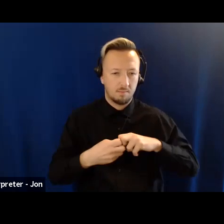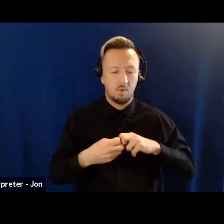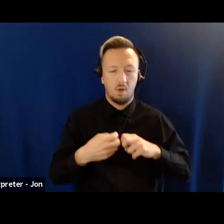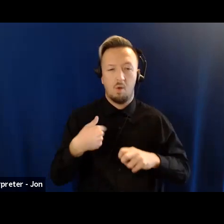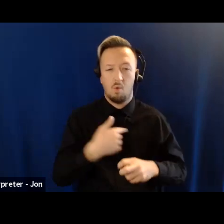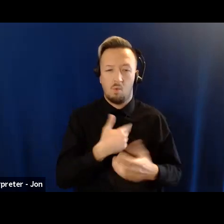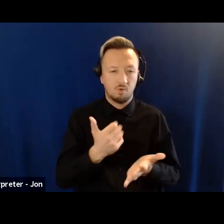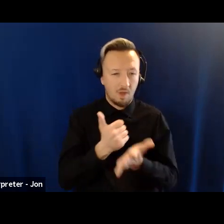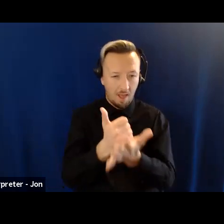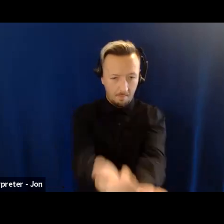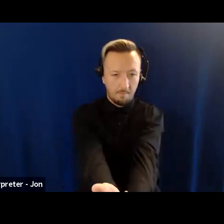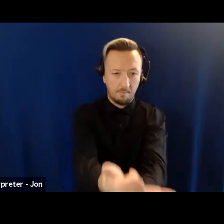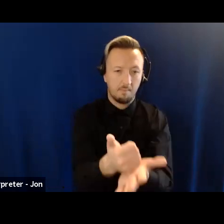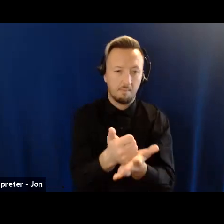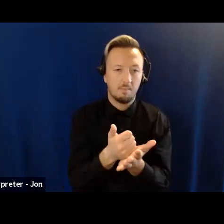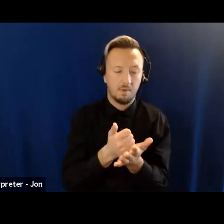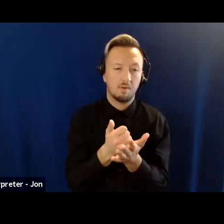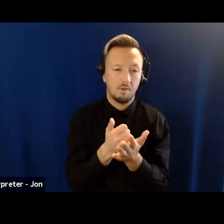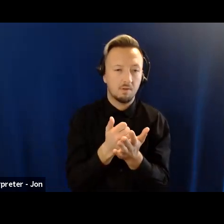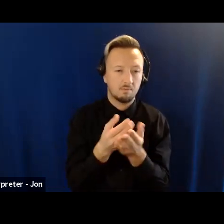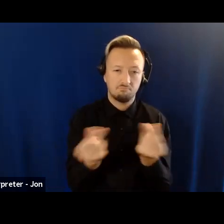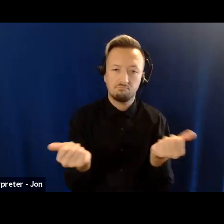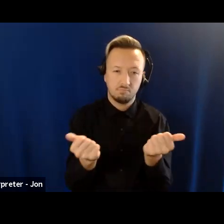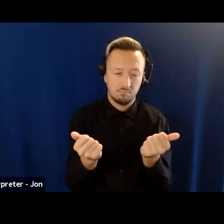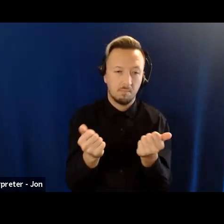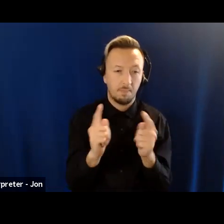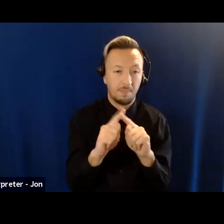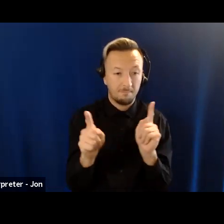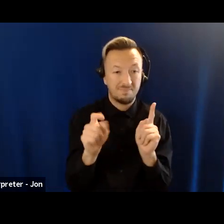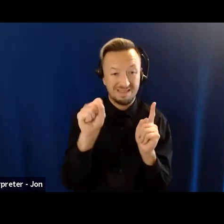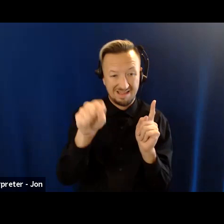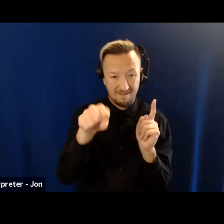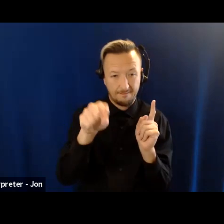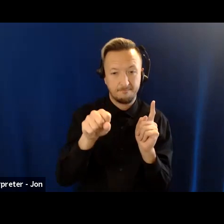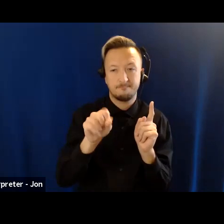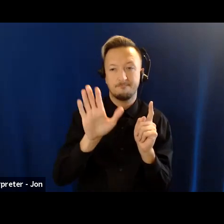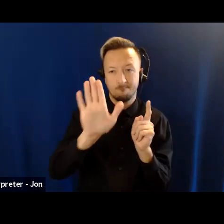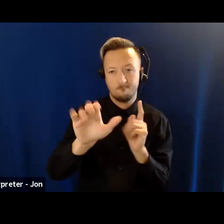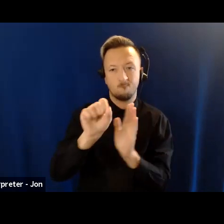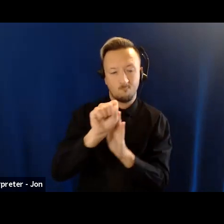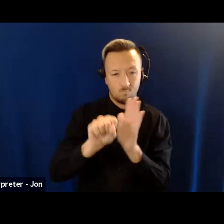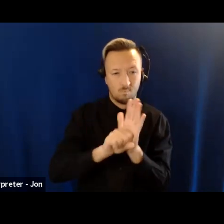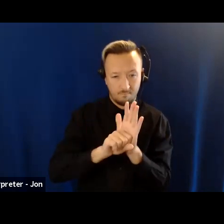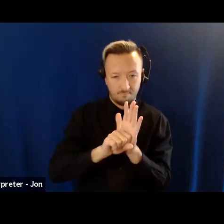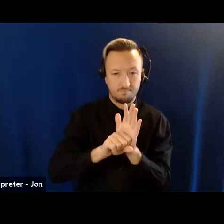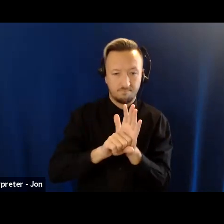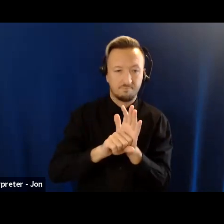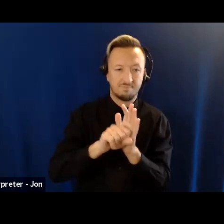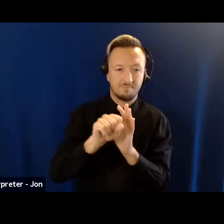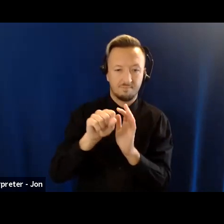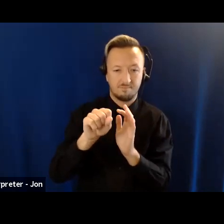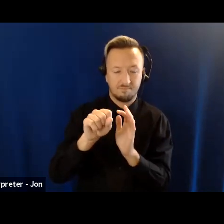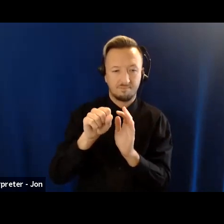you make sure that are resolved. But for all, yes, in your states, contact your